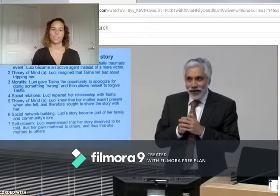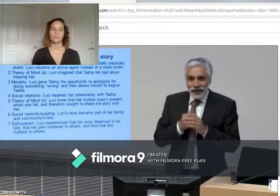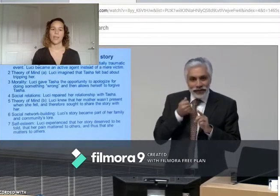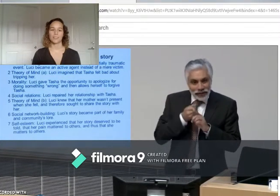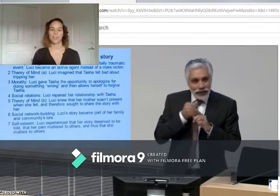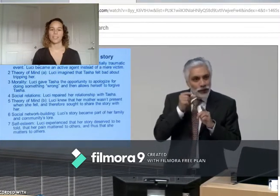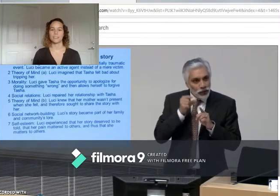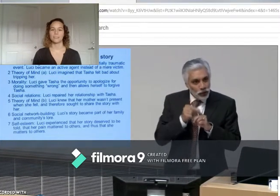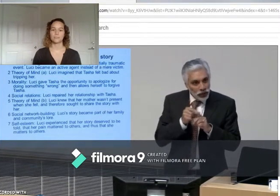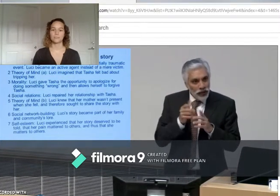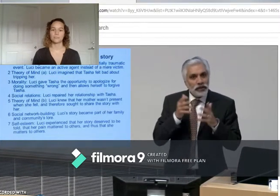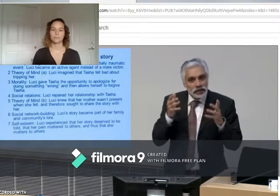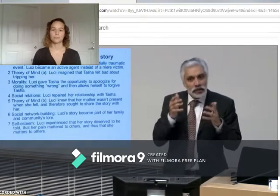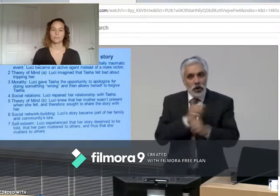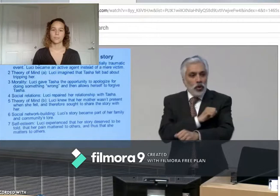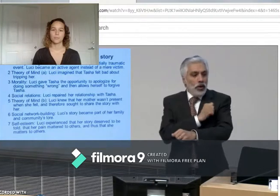I want to expand on that idea.